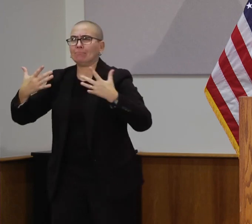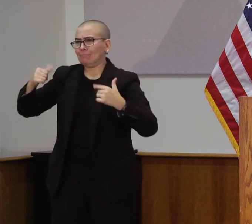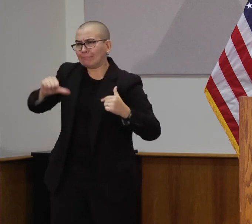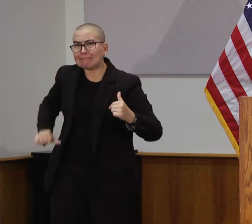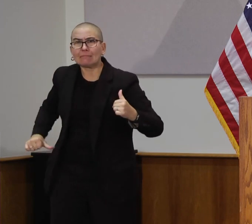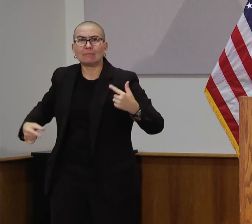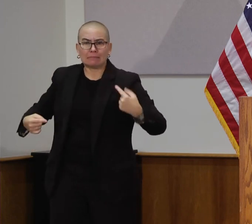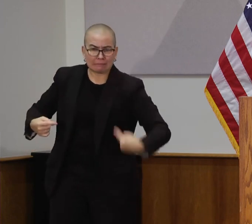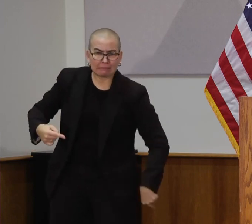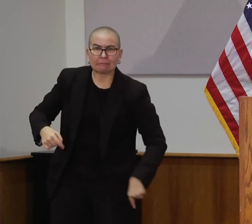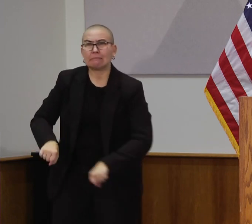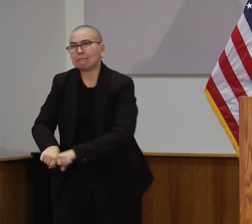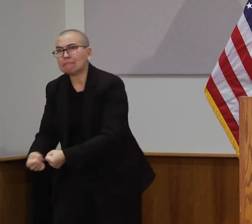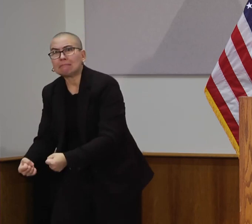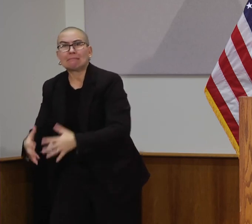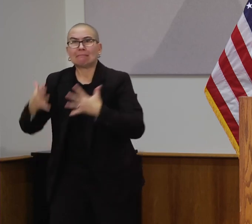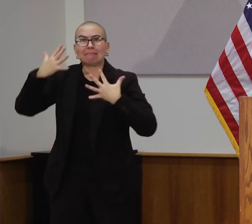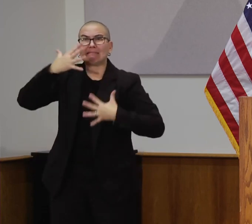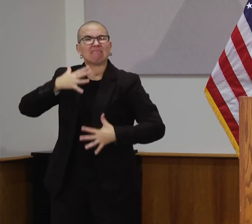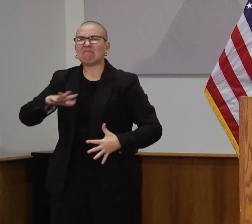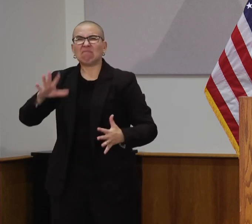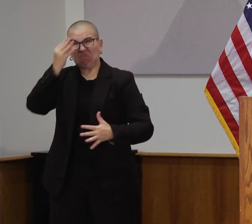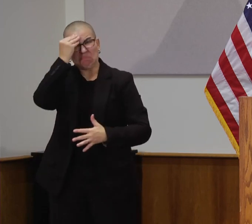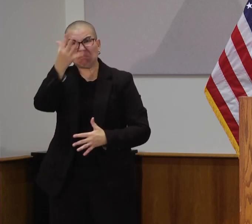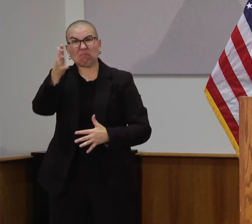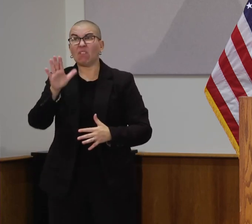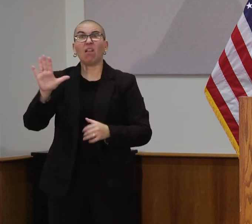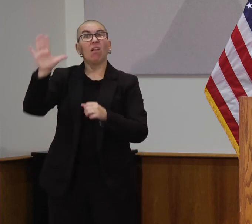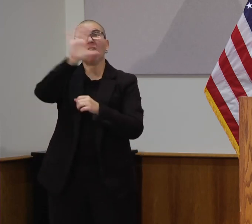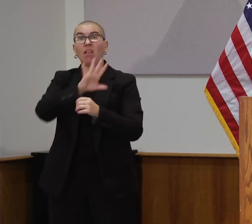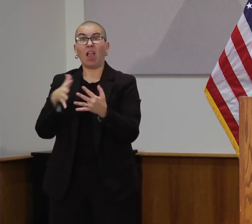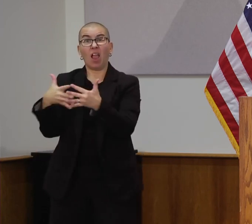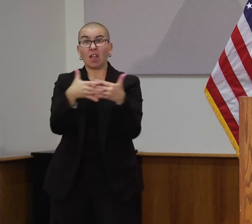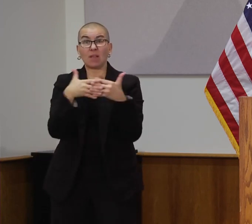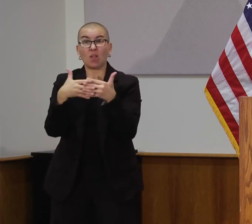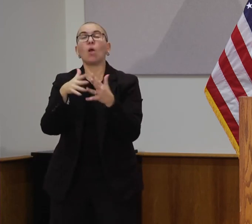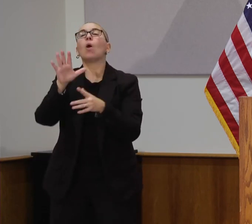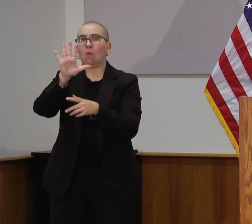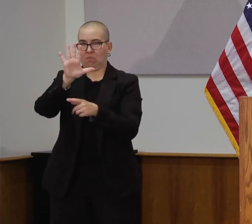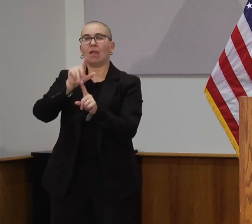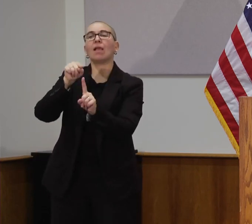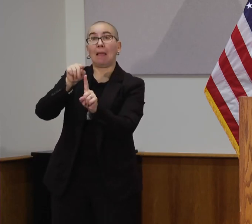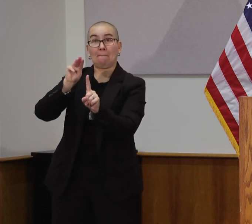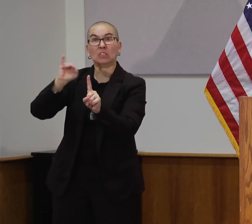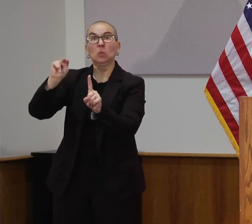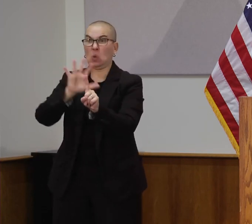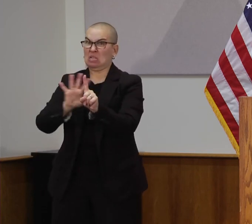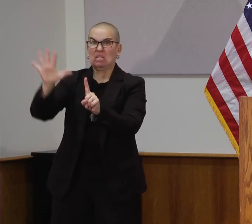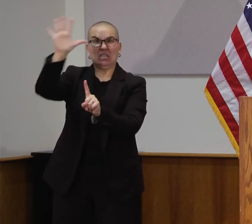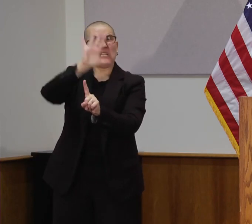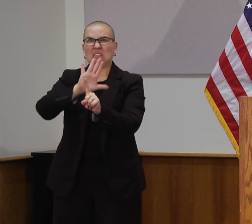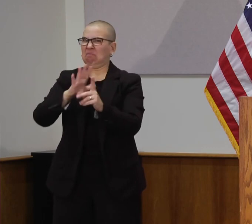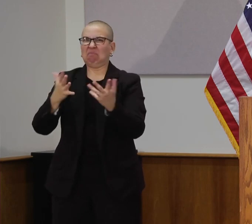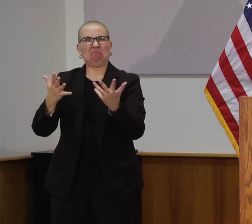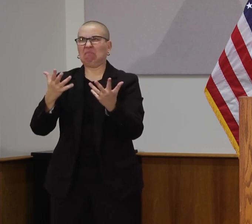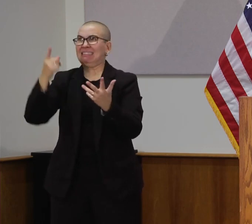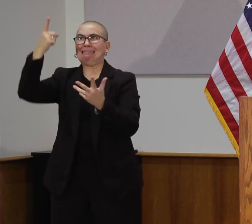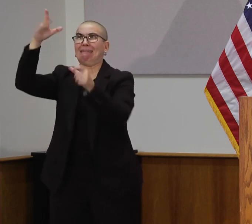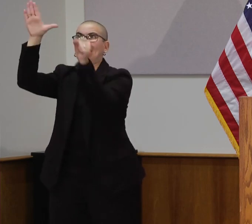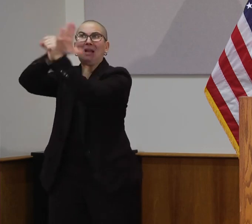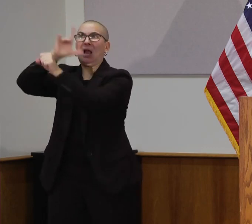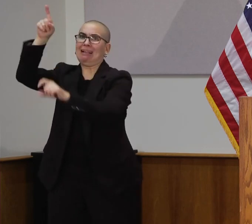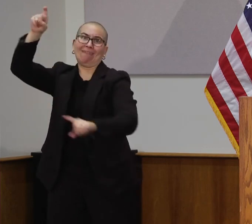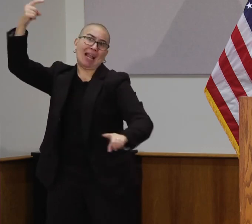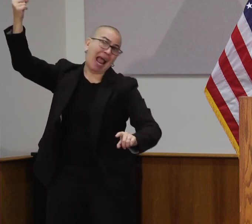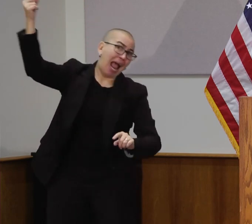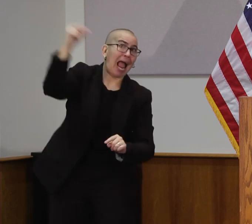state because of the lack of beds. Patients are leaving against medical advice to drive